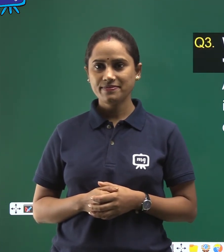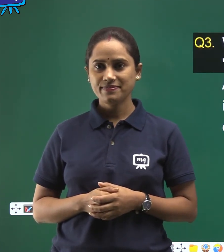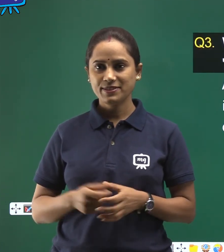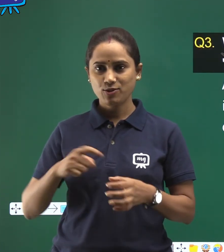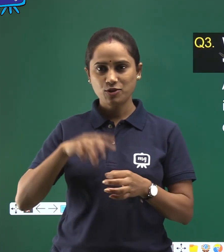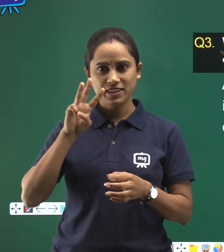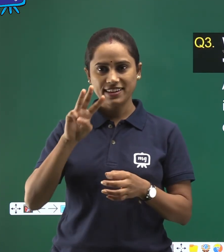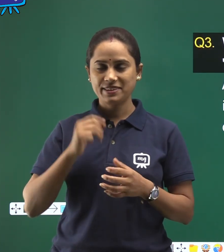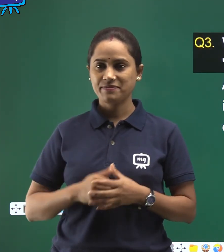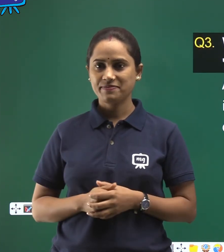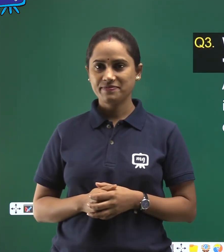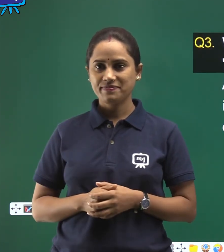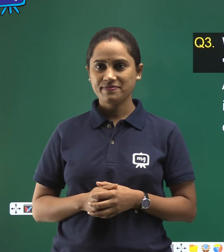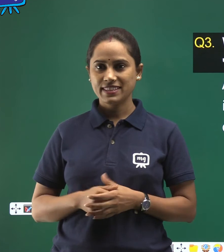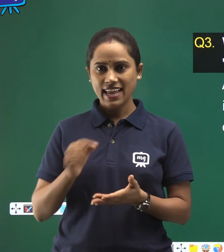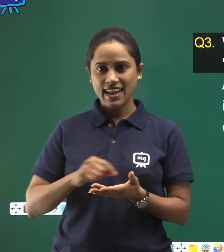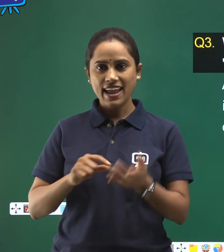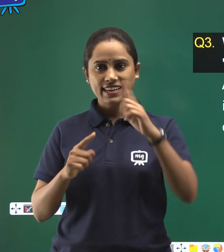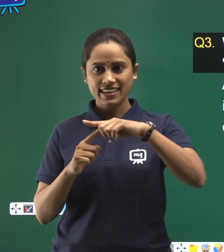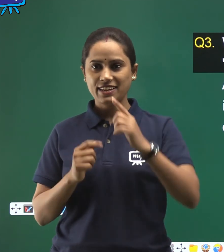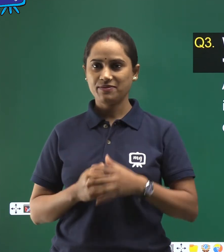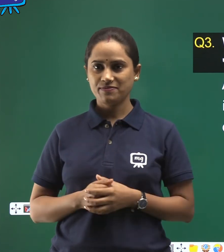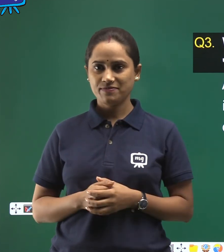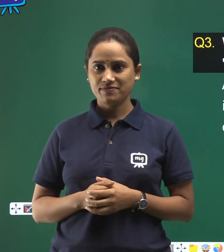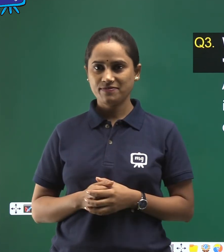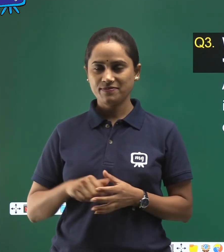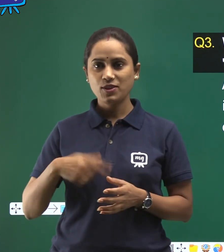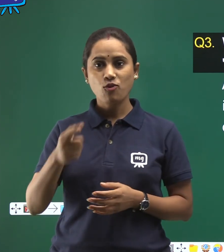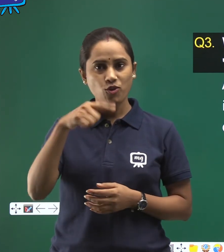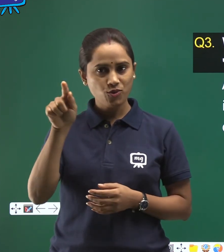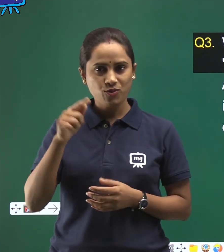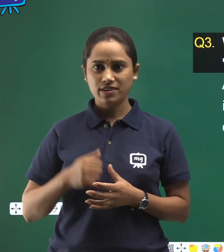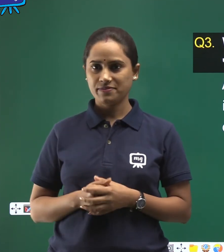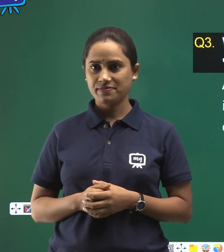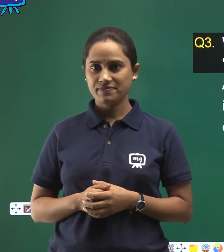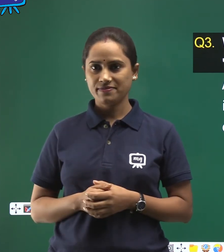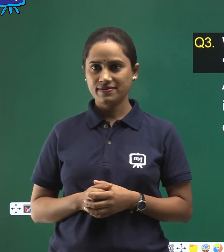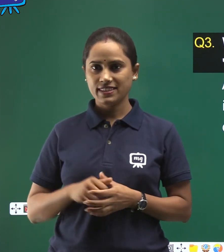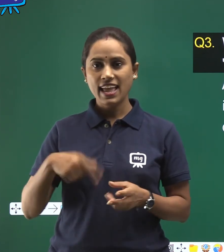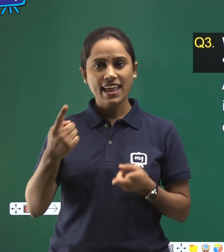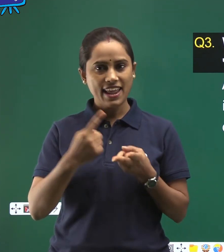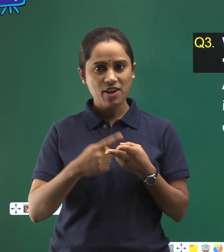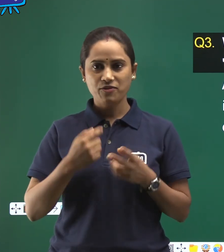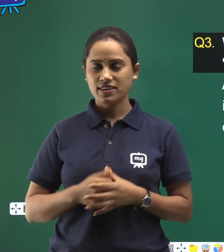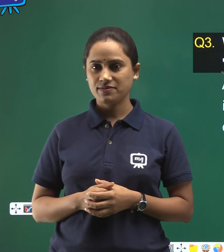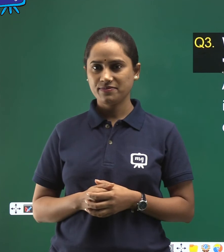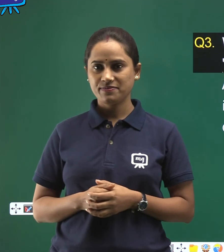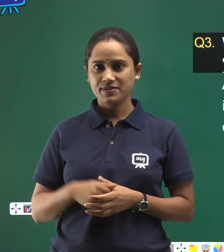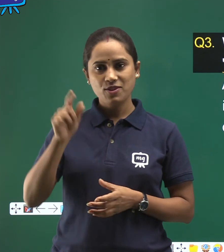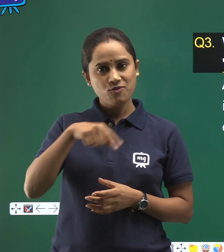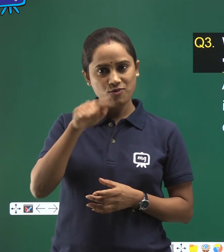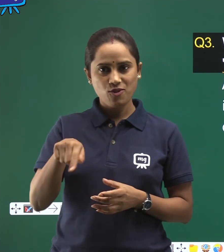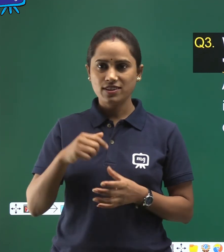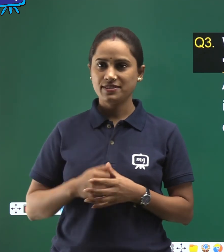Question number 3. Write T for true and F